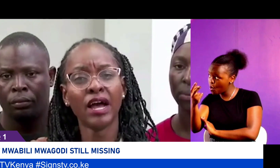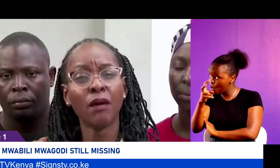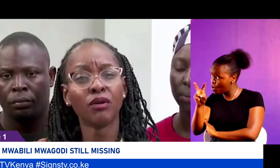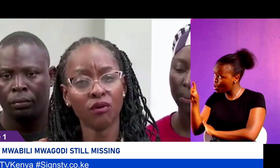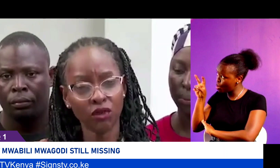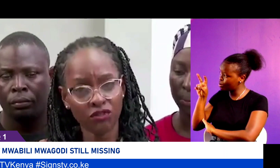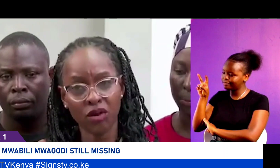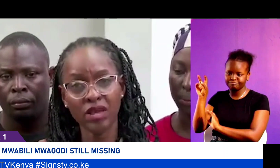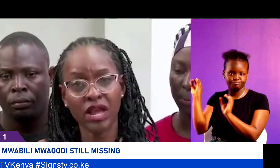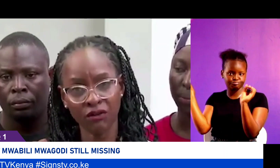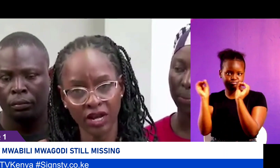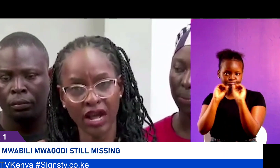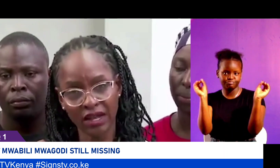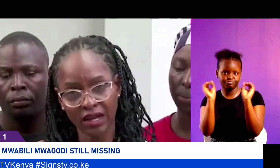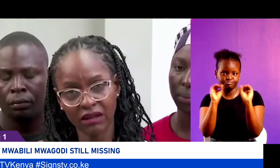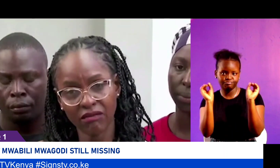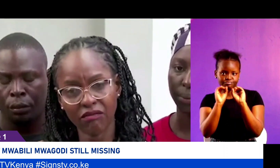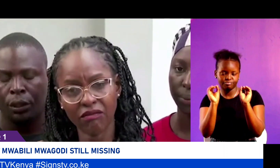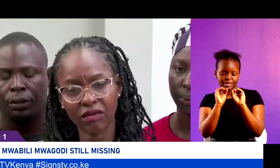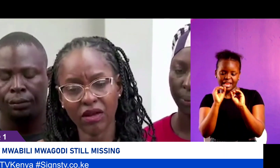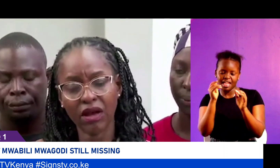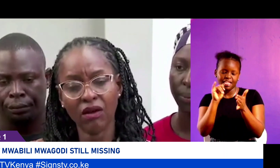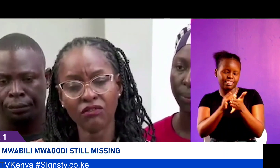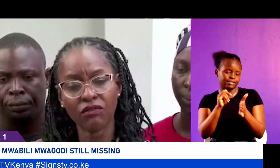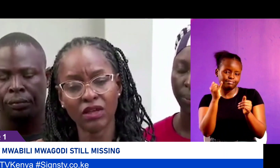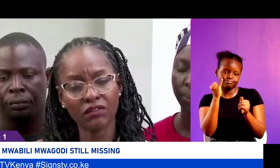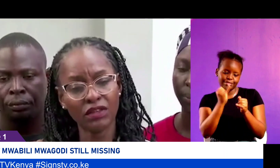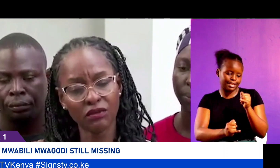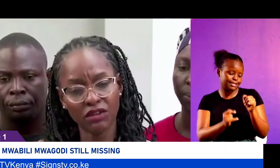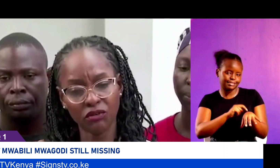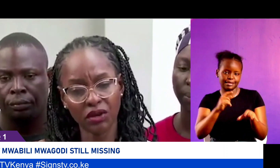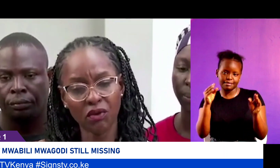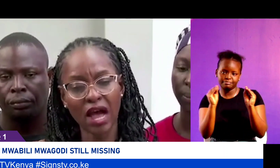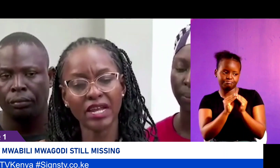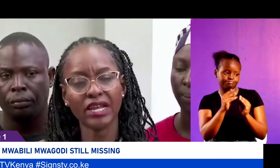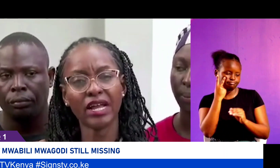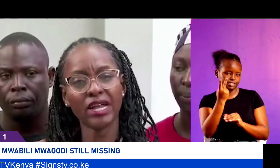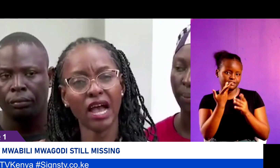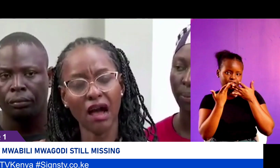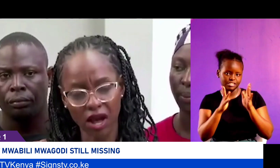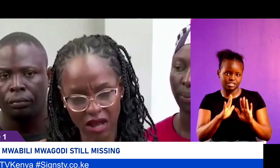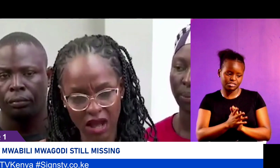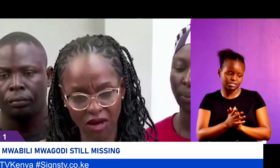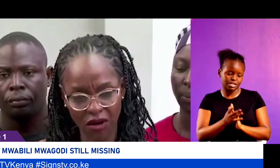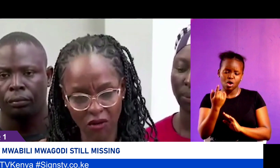hapo ndio mwisho Mwabili alionekana. So, wasiwasi wetu ni kwa kina nani hawa ambao